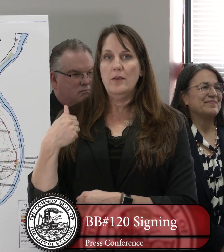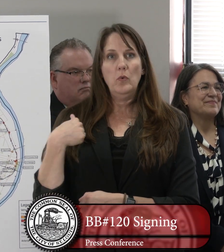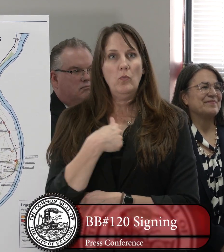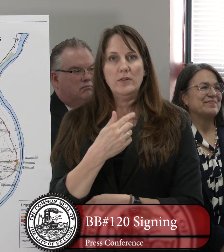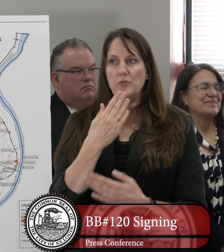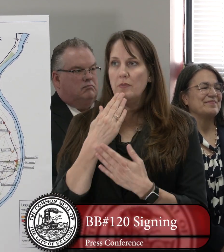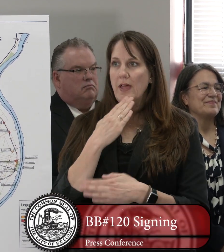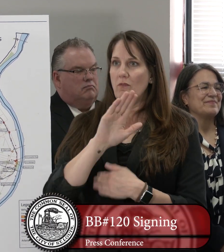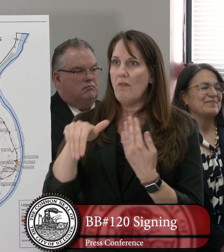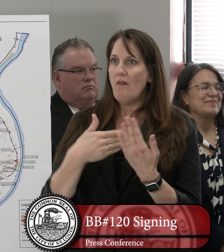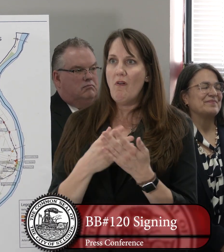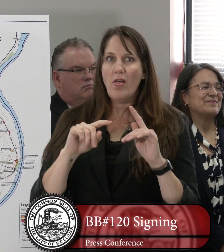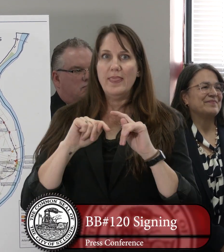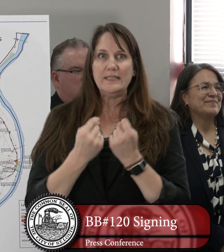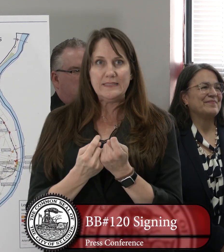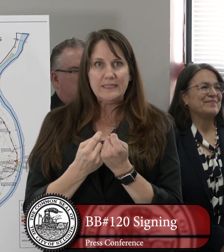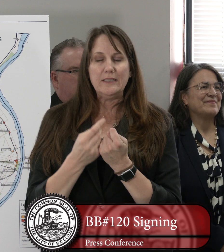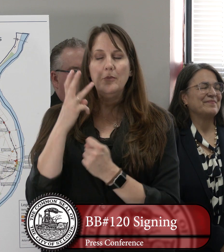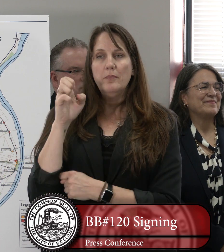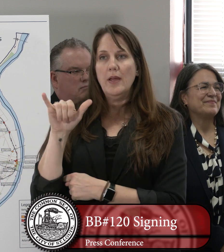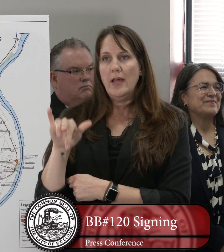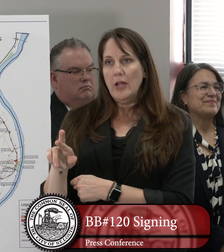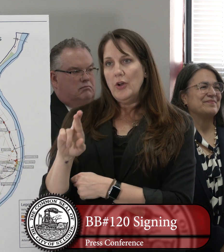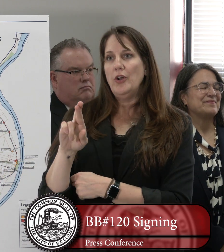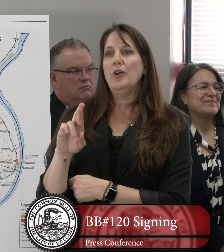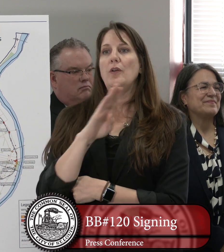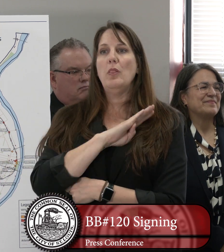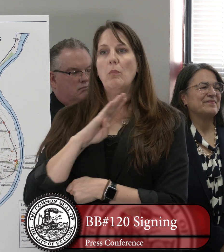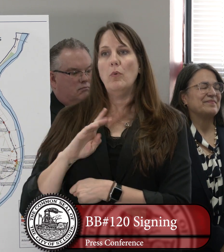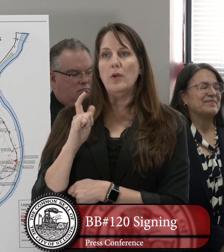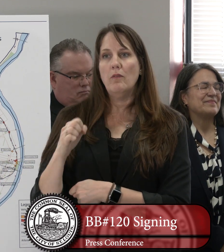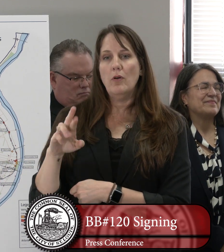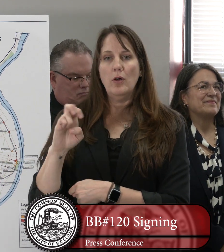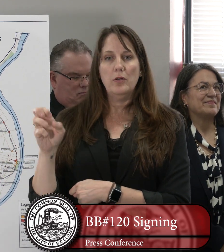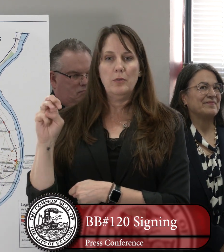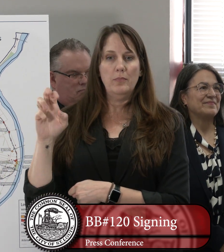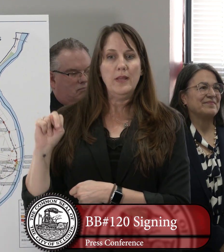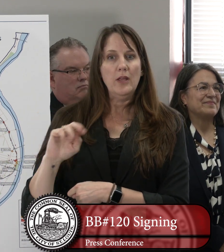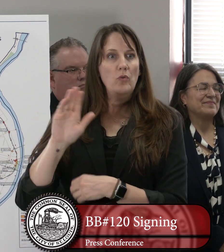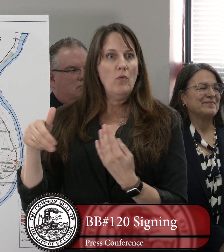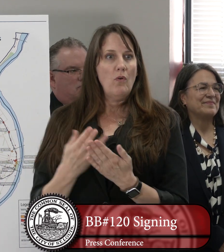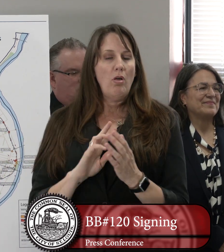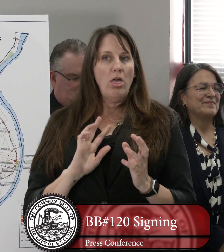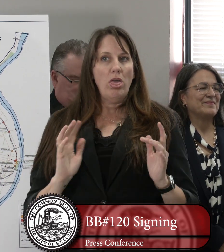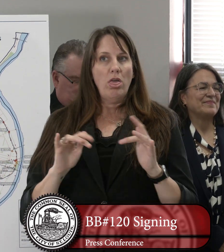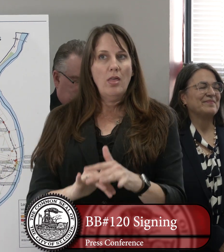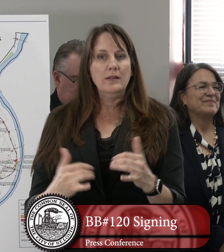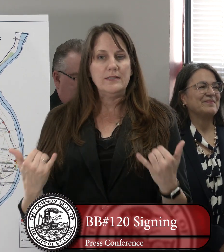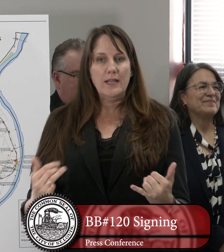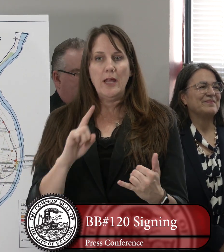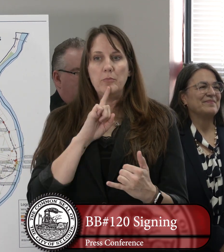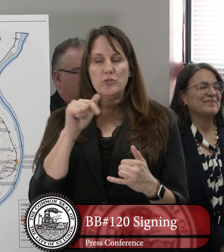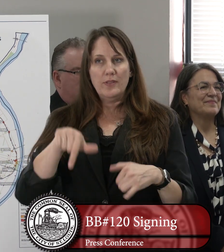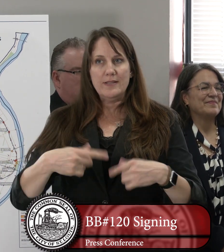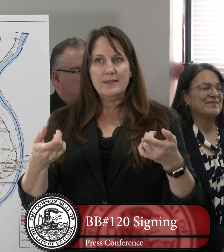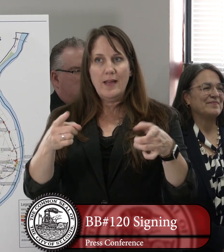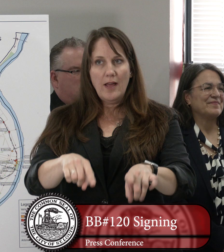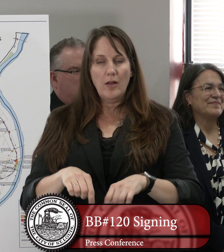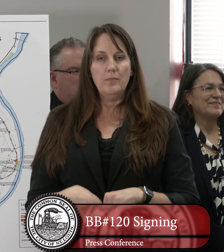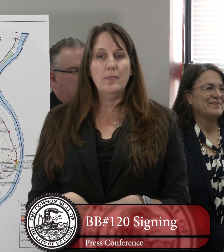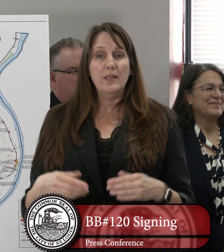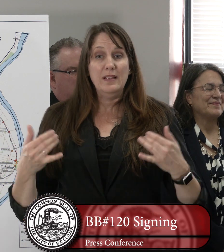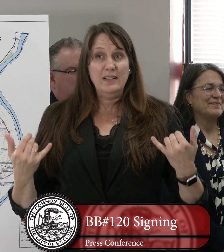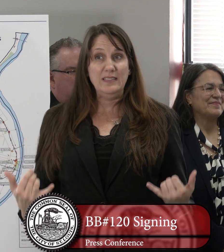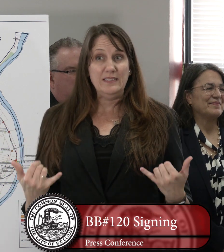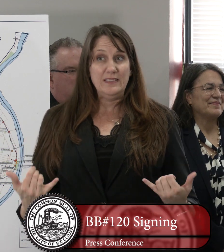Aldermen, and the whole team that's gathered here today for their work to bring this historic investment to fruition. This investment is not just a